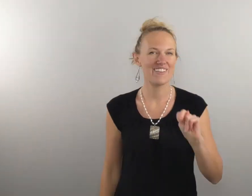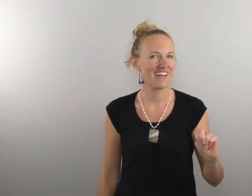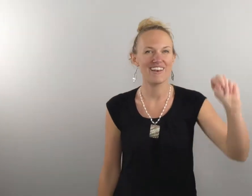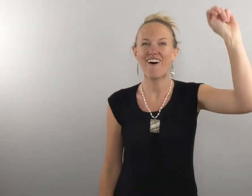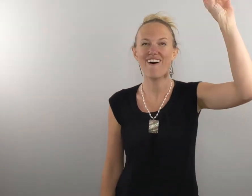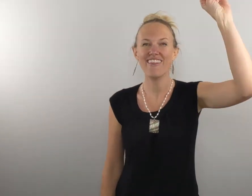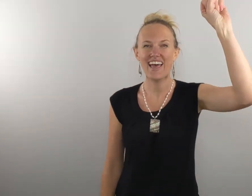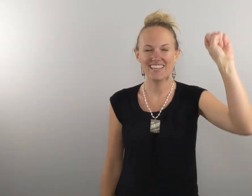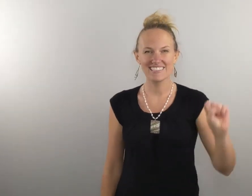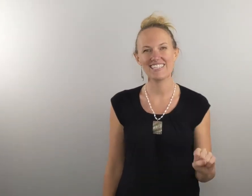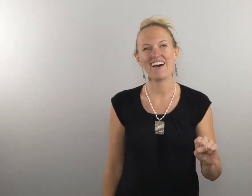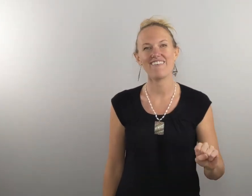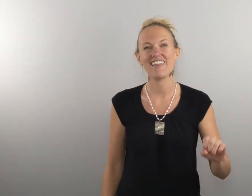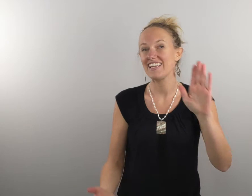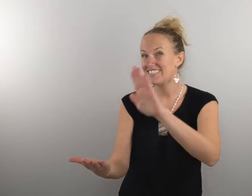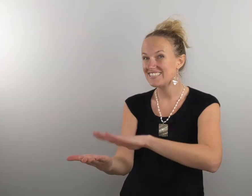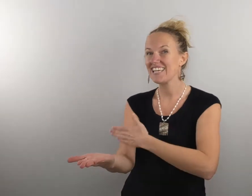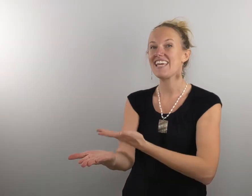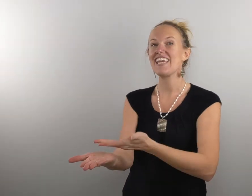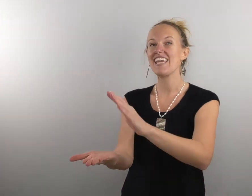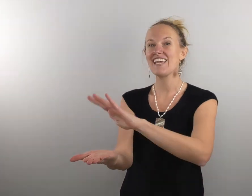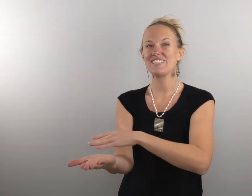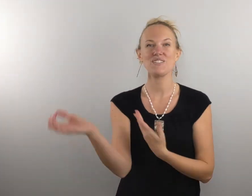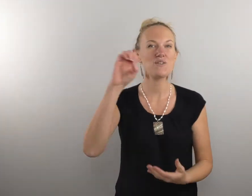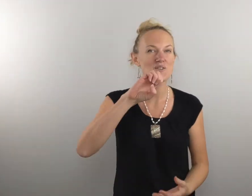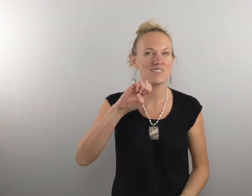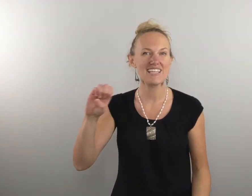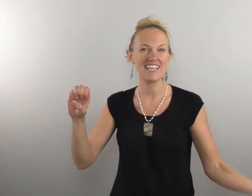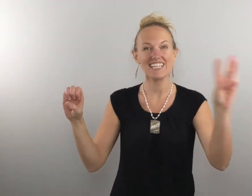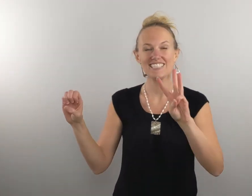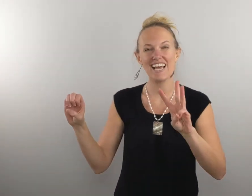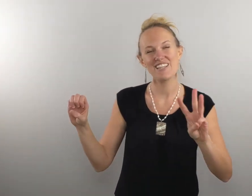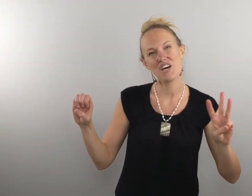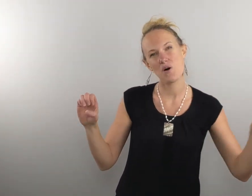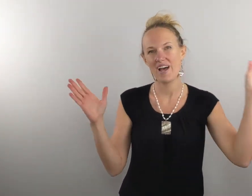the north and the south, sing to the east and the west.